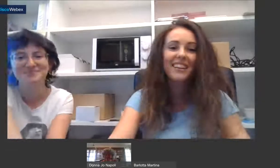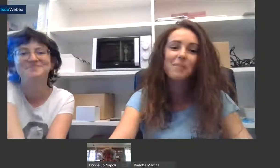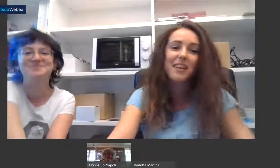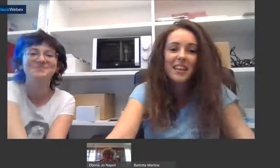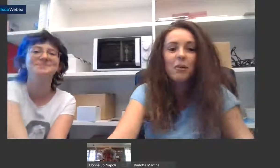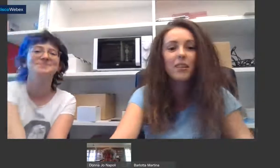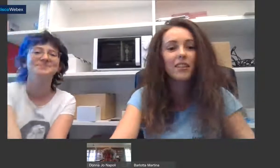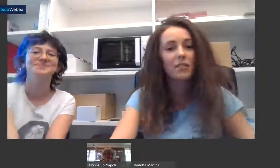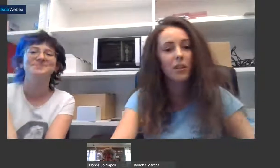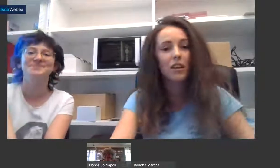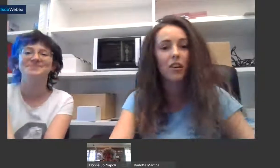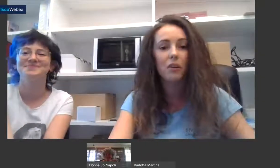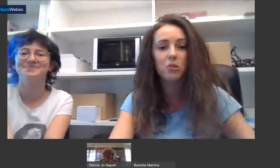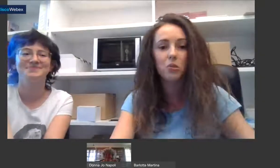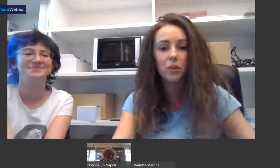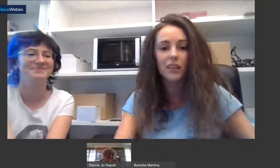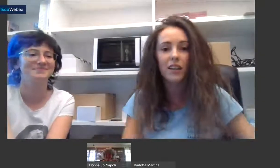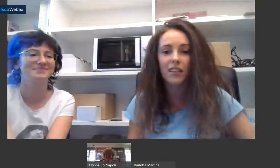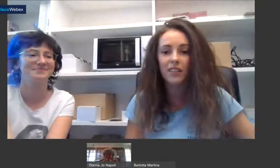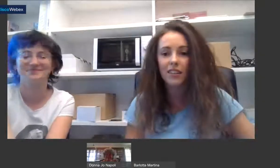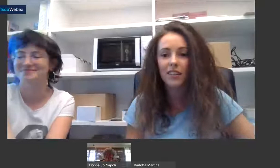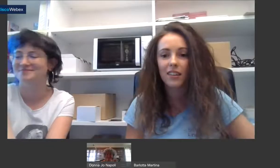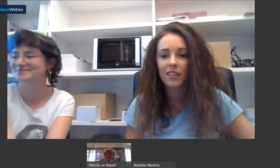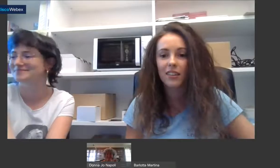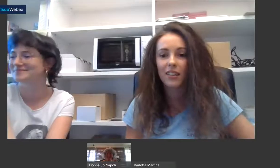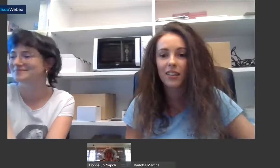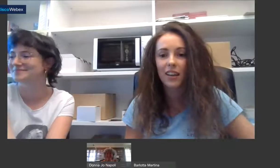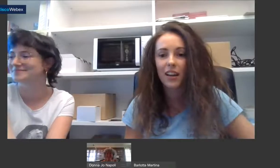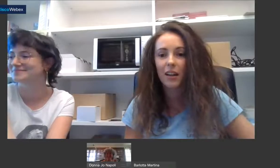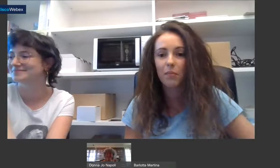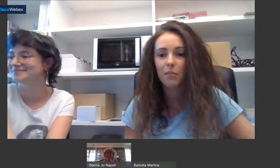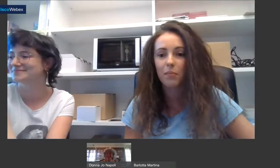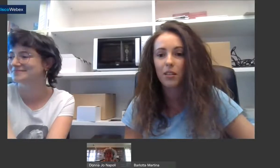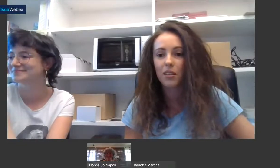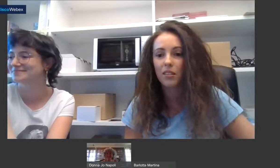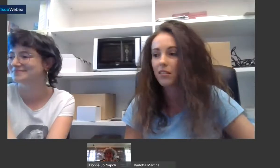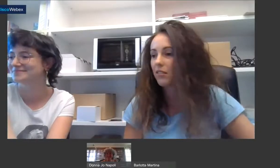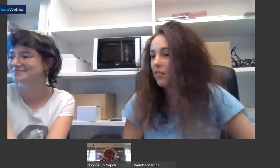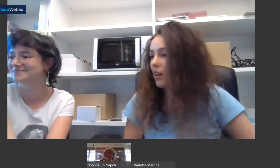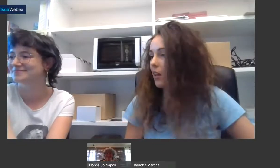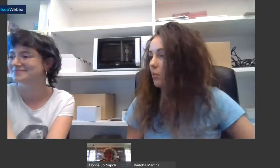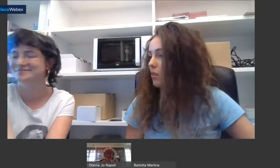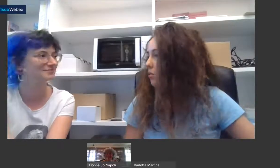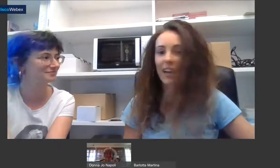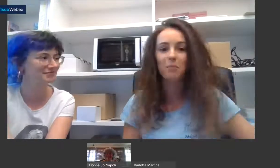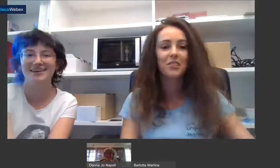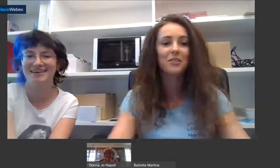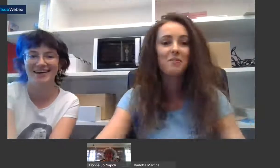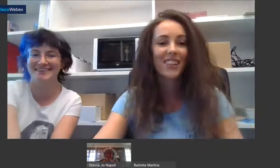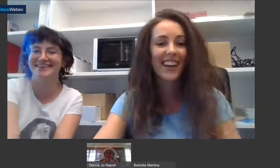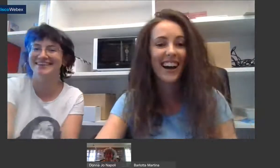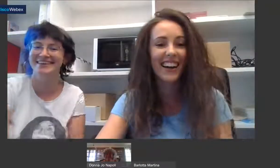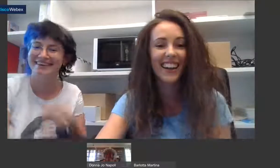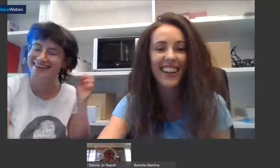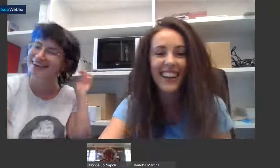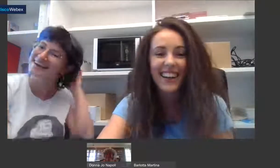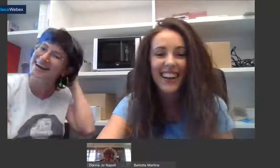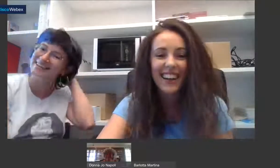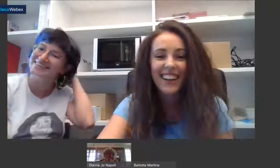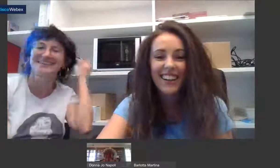the beginning we didn't really know how to do it, and they helped us all the time long. So yeah. And